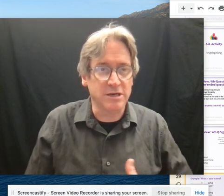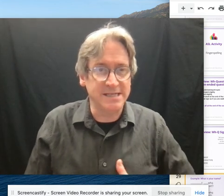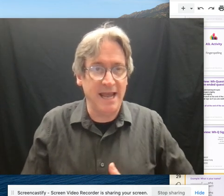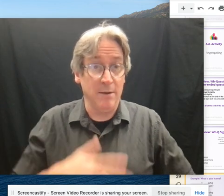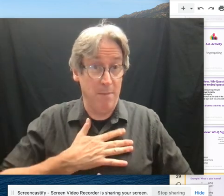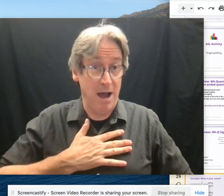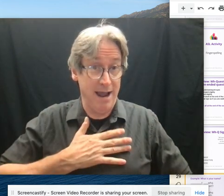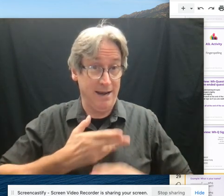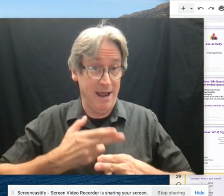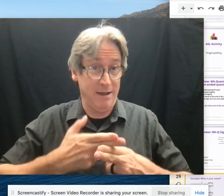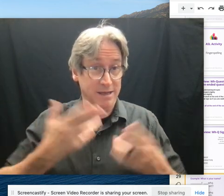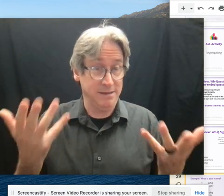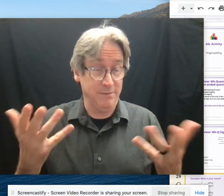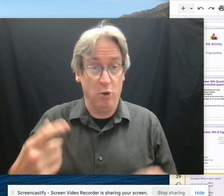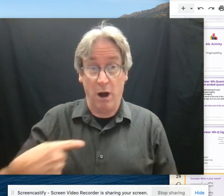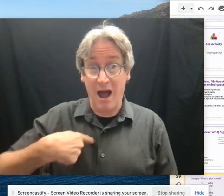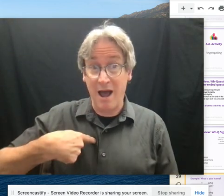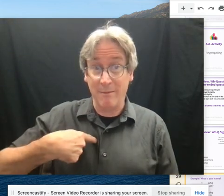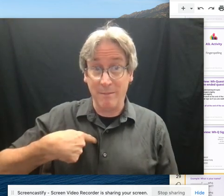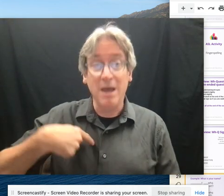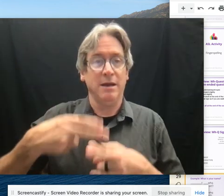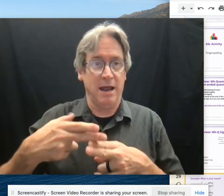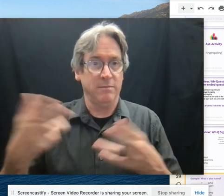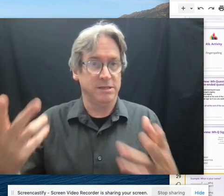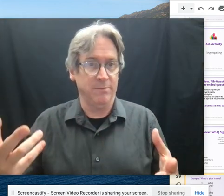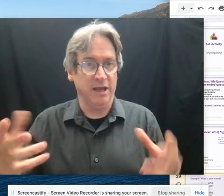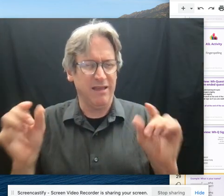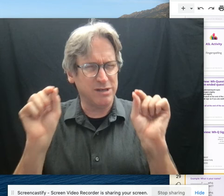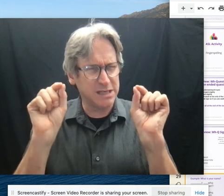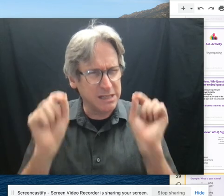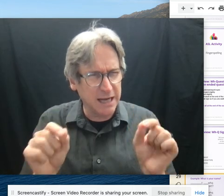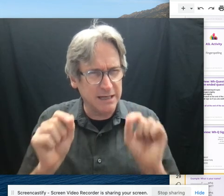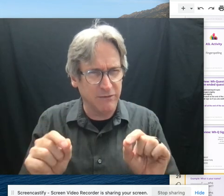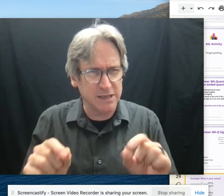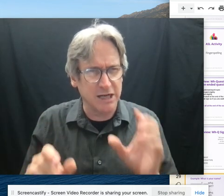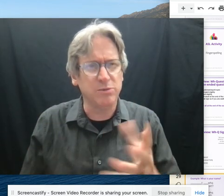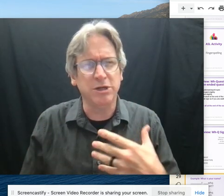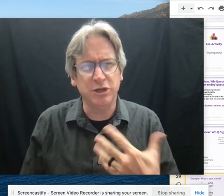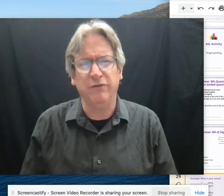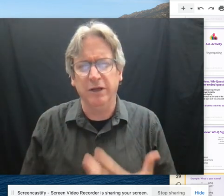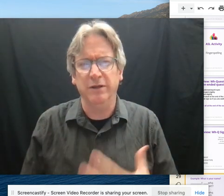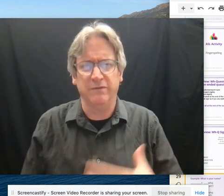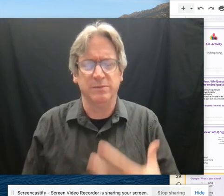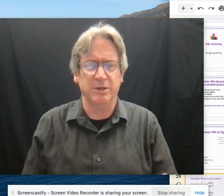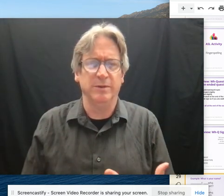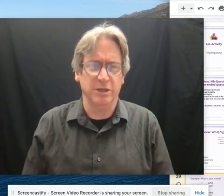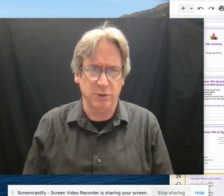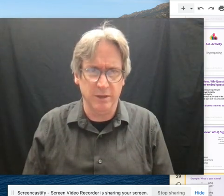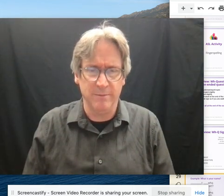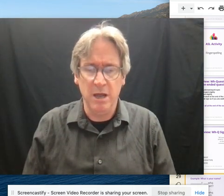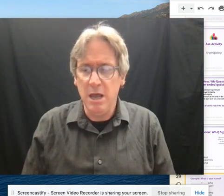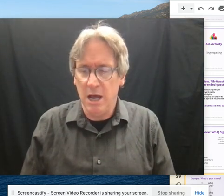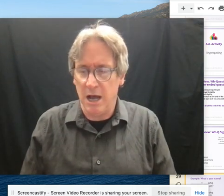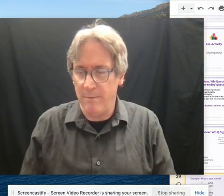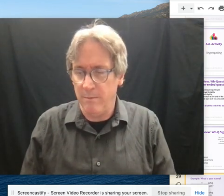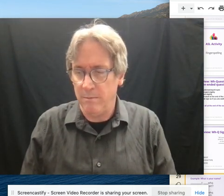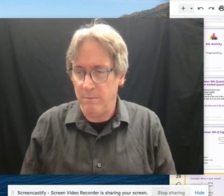When you're saying my name is something or I'm named something, there's a slight difference. I just want you to feel the difference between the two of